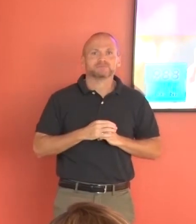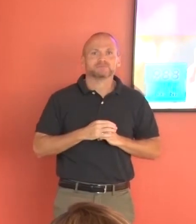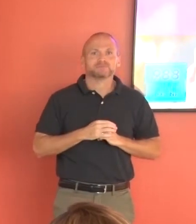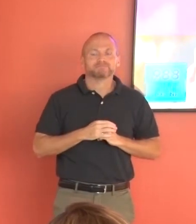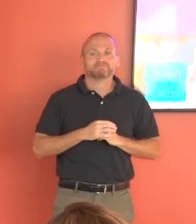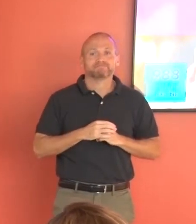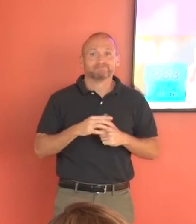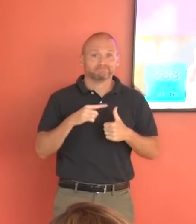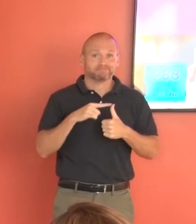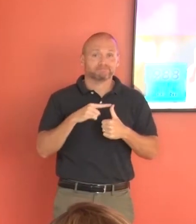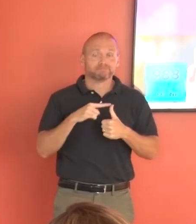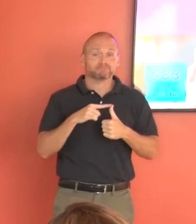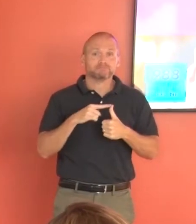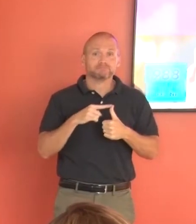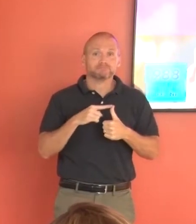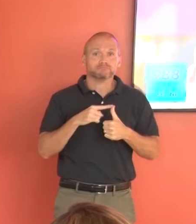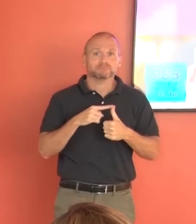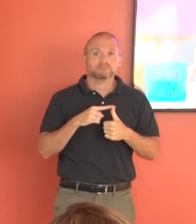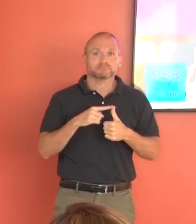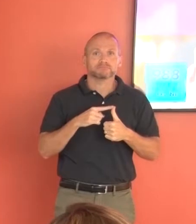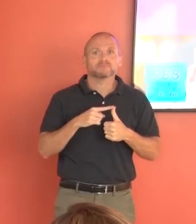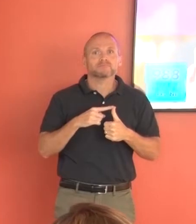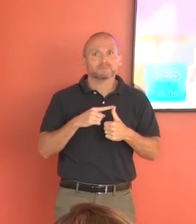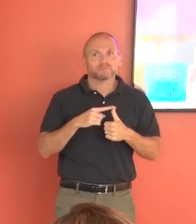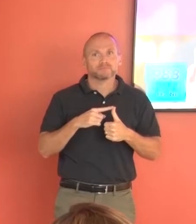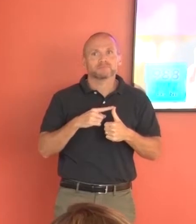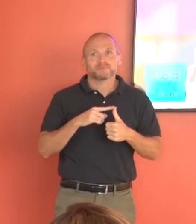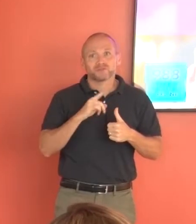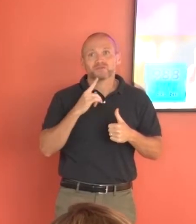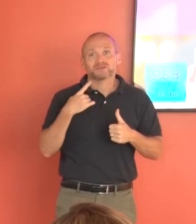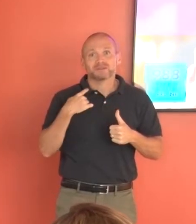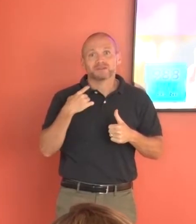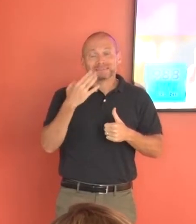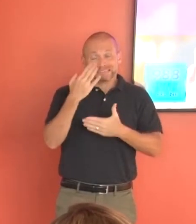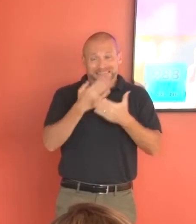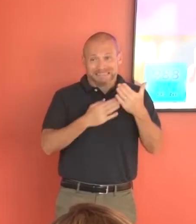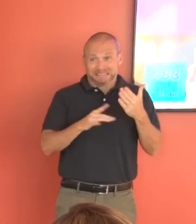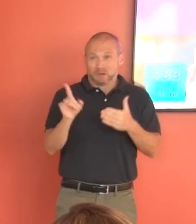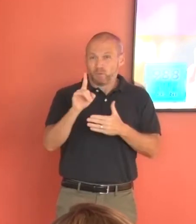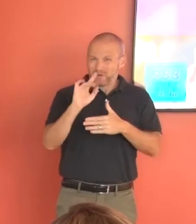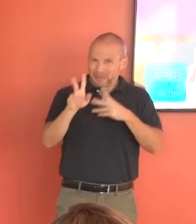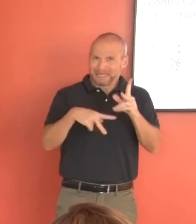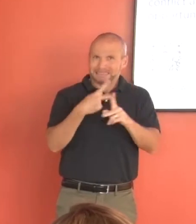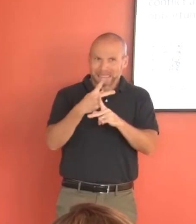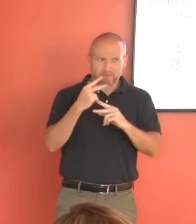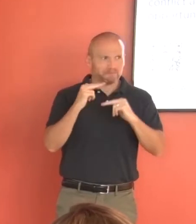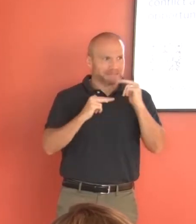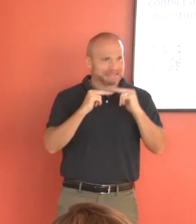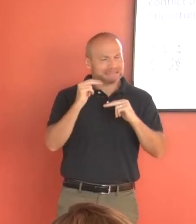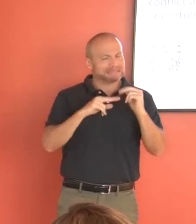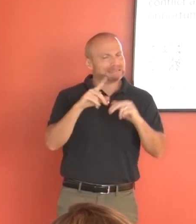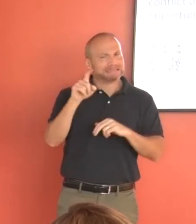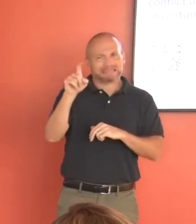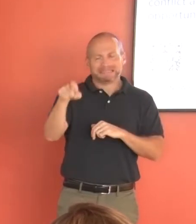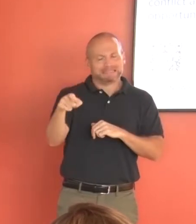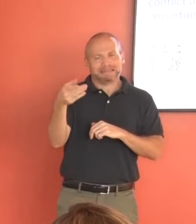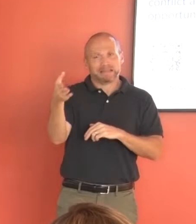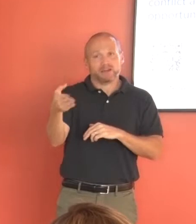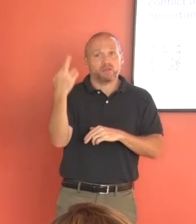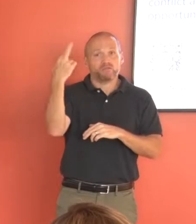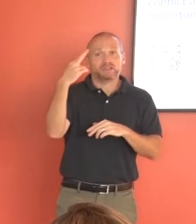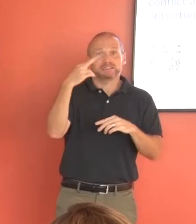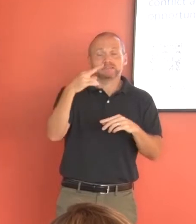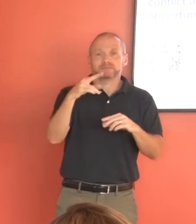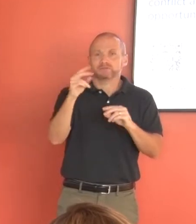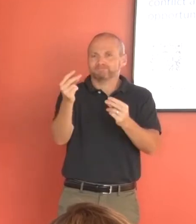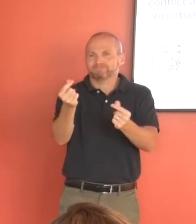things. One is, it was absolutely necessary that somewhere like that, because they have to respond to